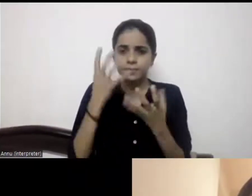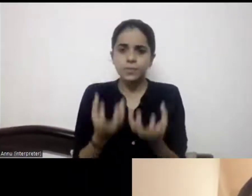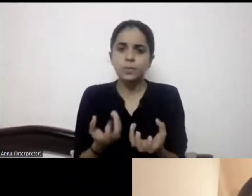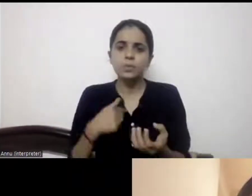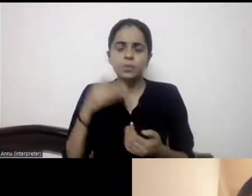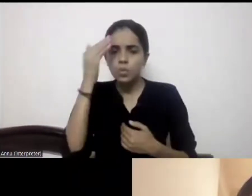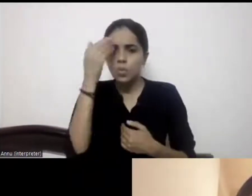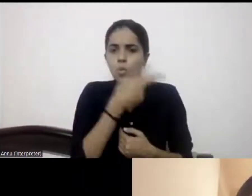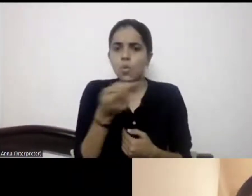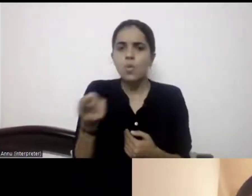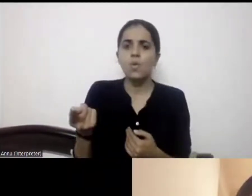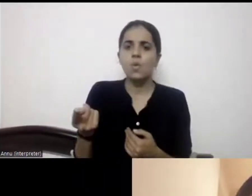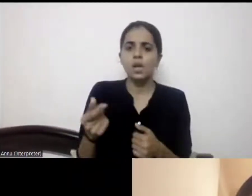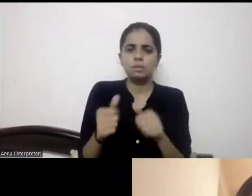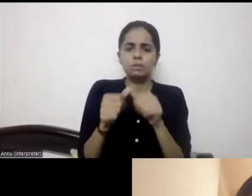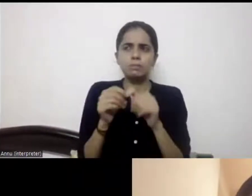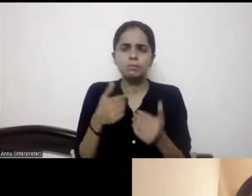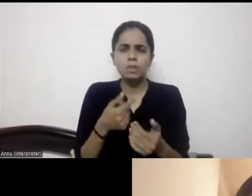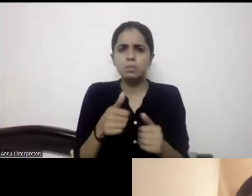that,